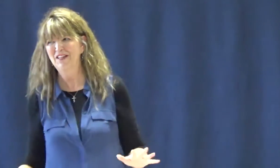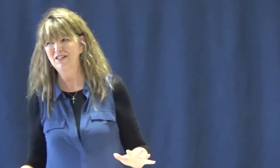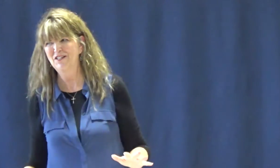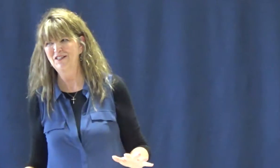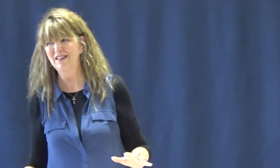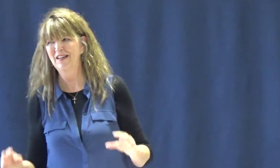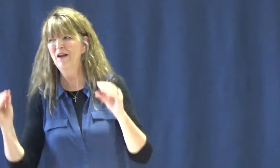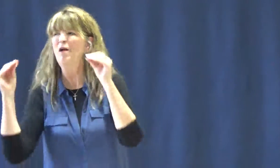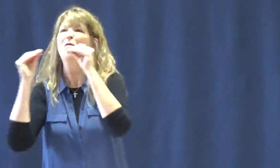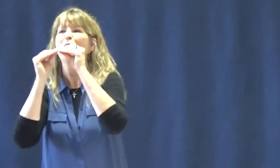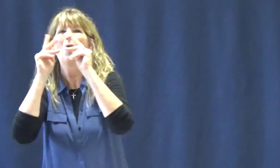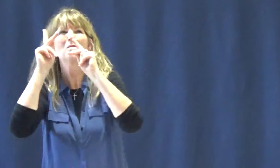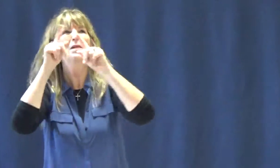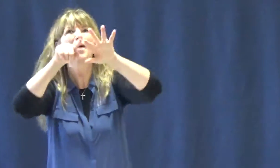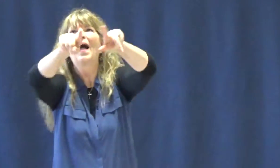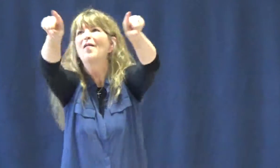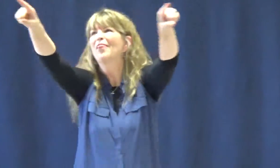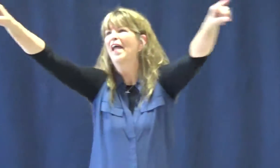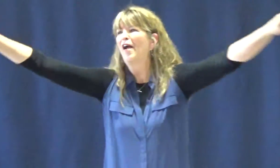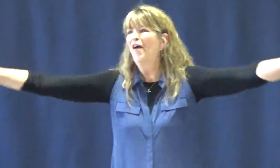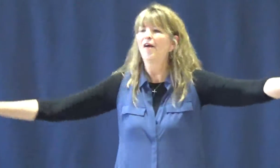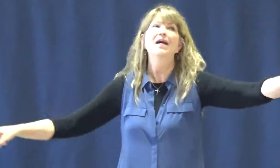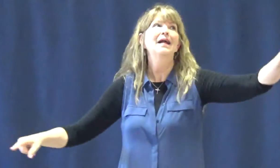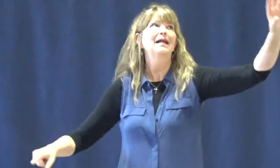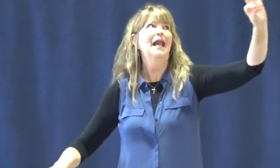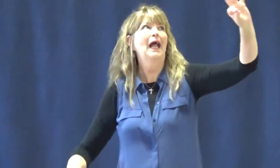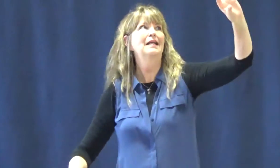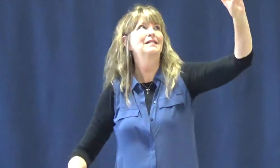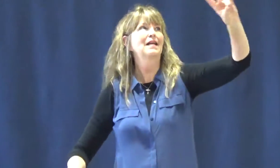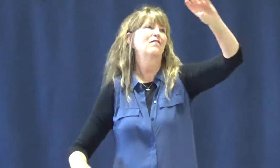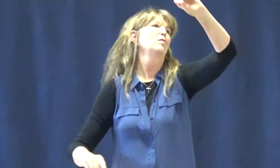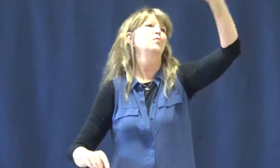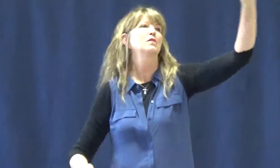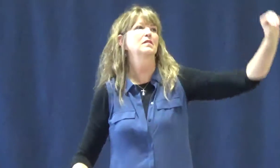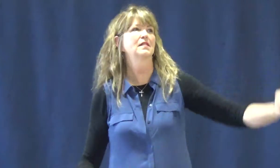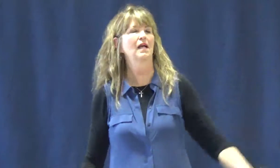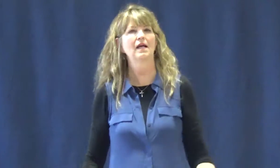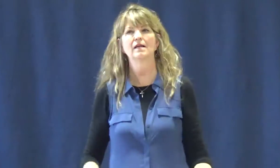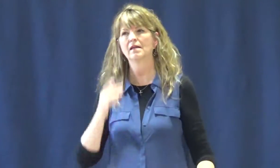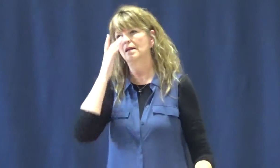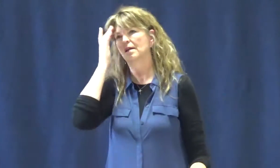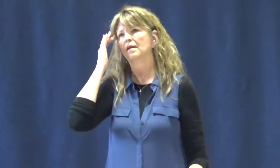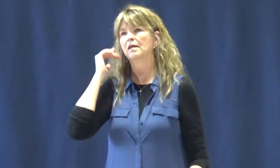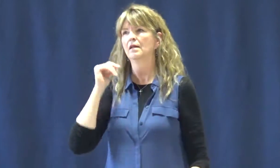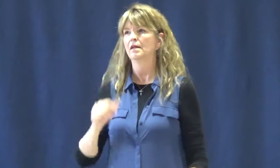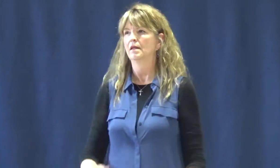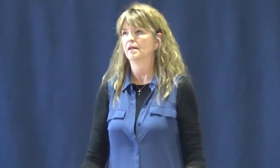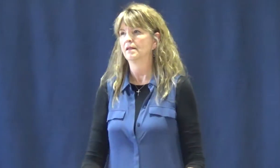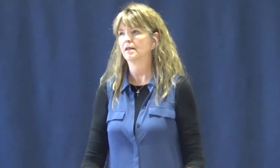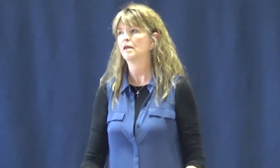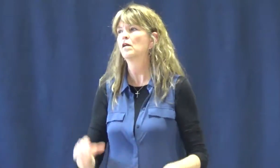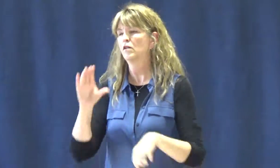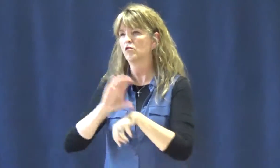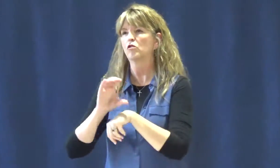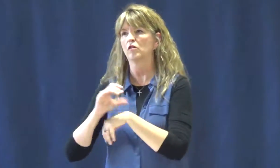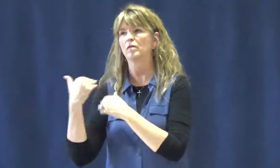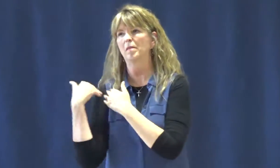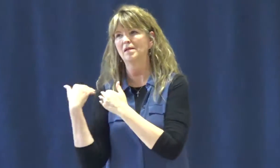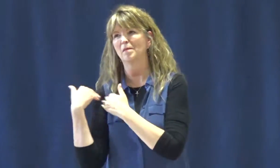We are not finished. We need to have more people, those 97% of people who don't know Jesus,